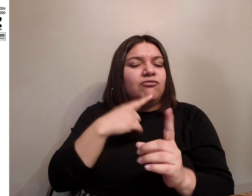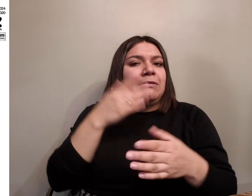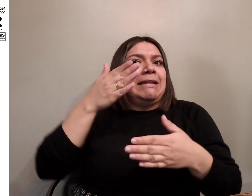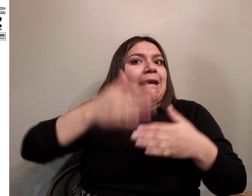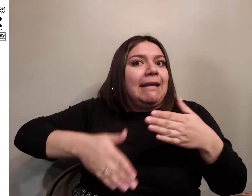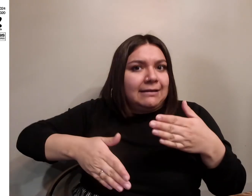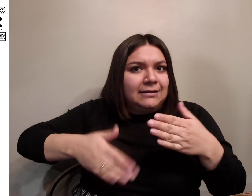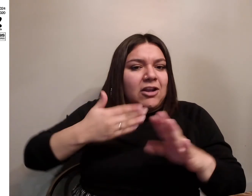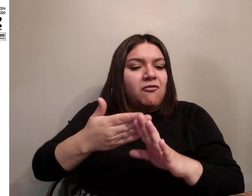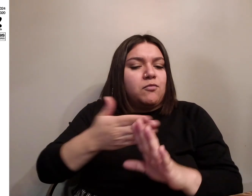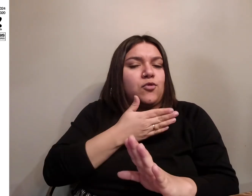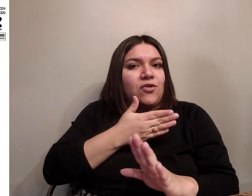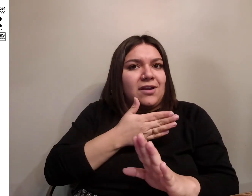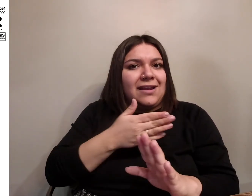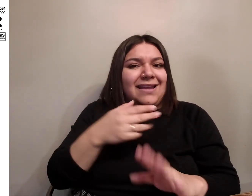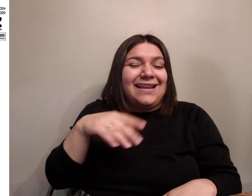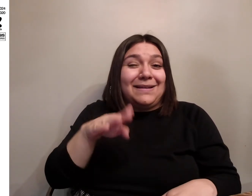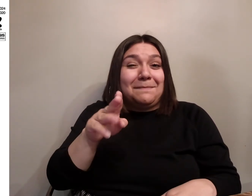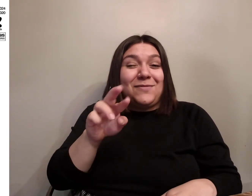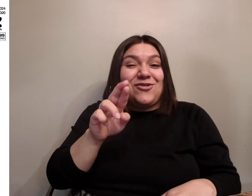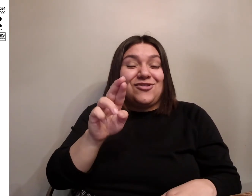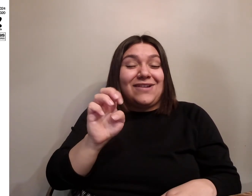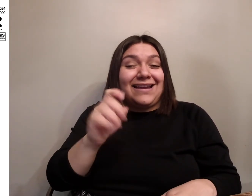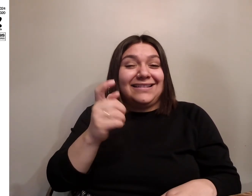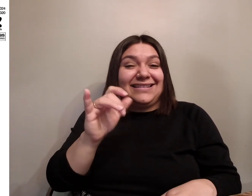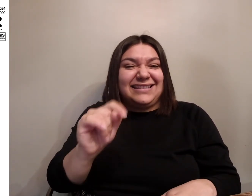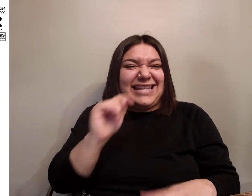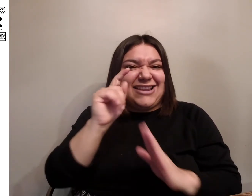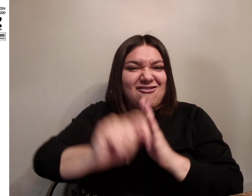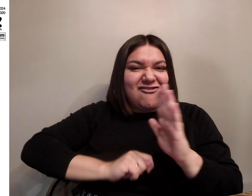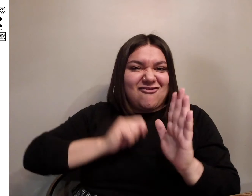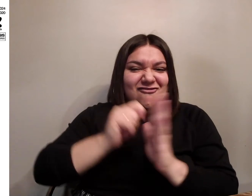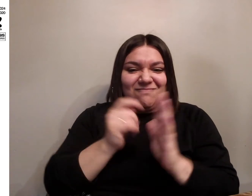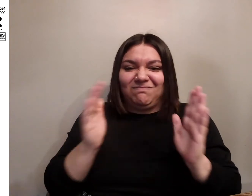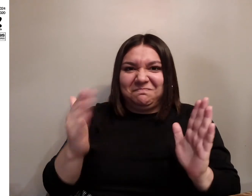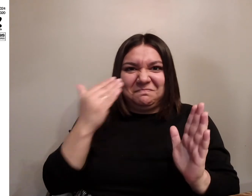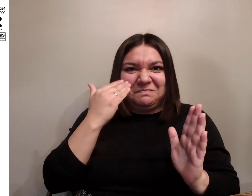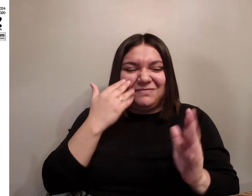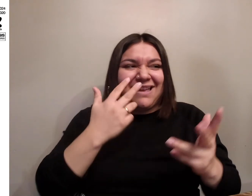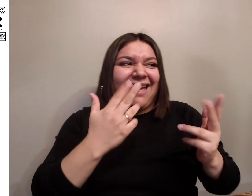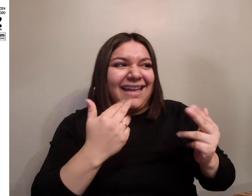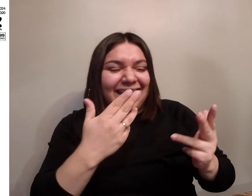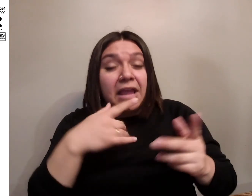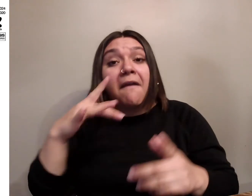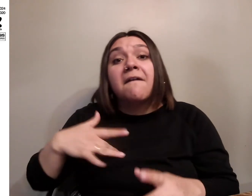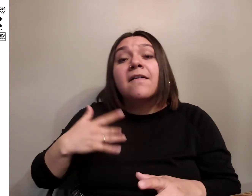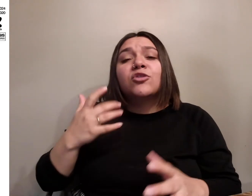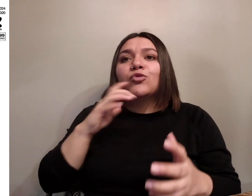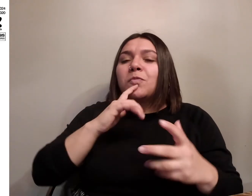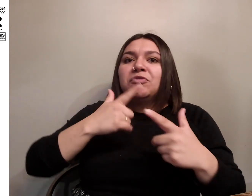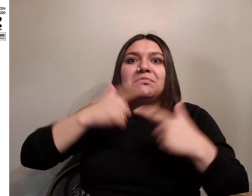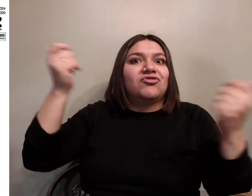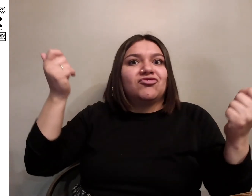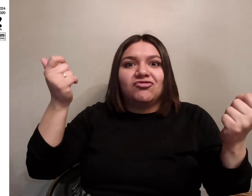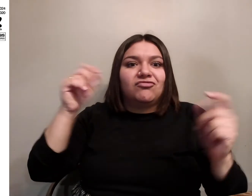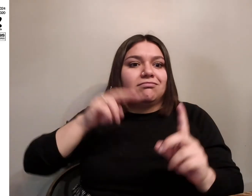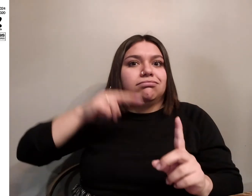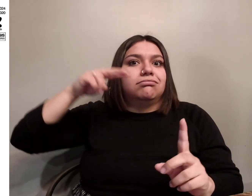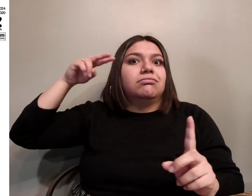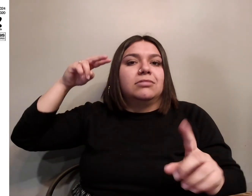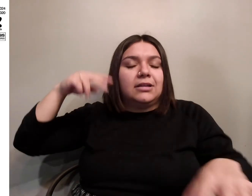quite believe that simply that it was simply the end of the pre-Brexit era. It